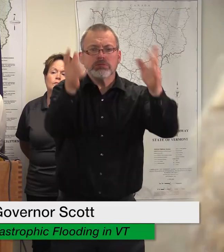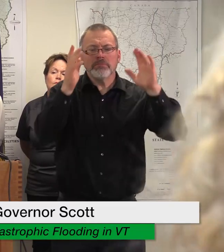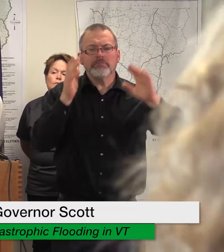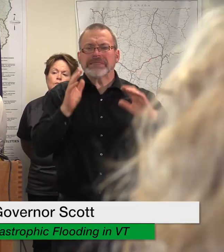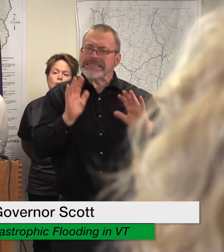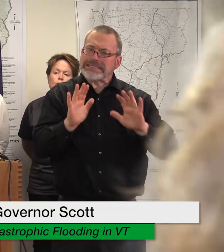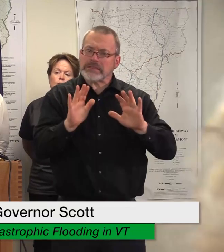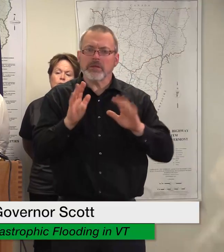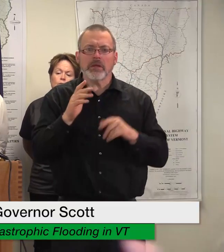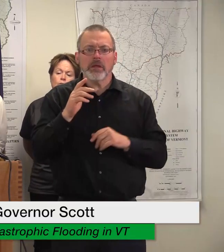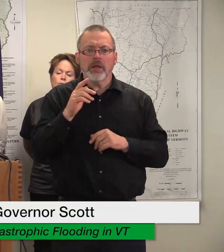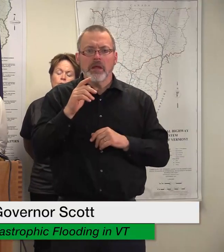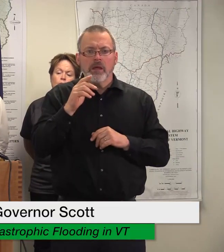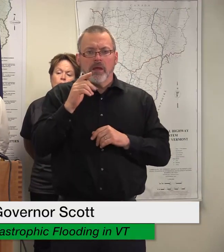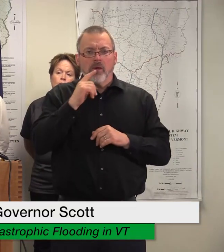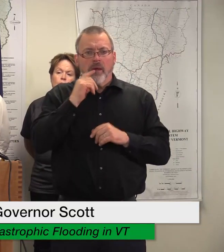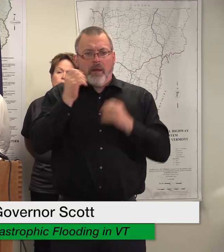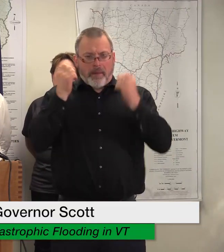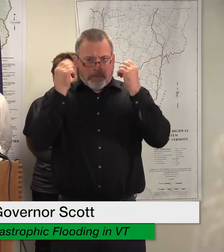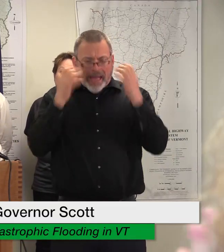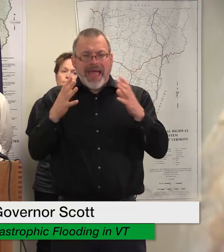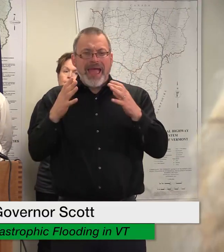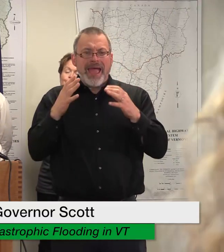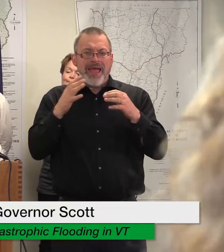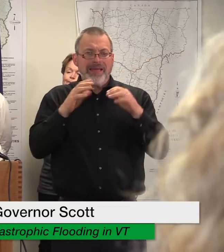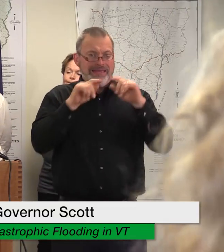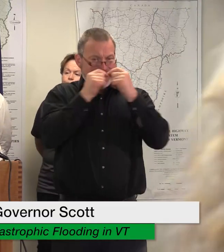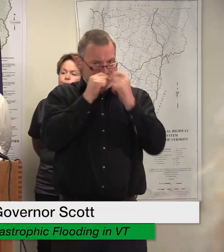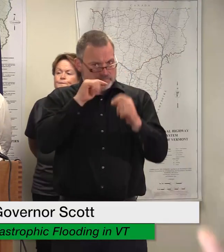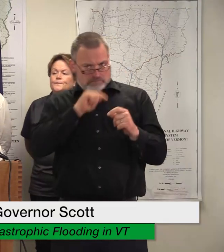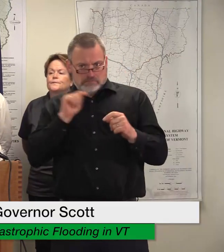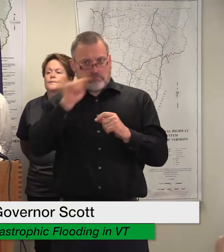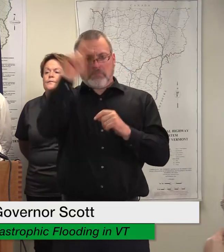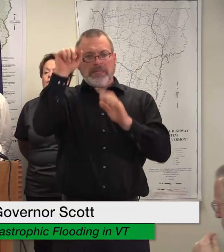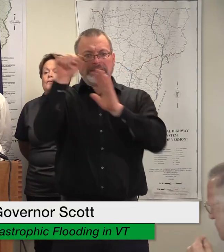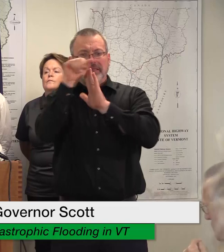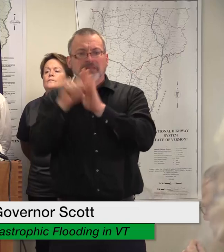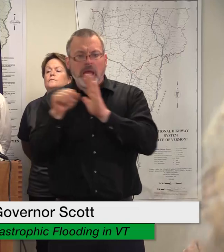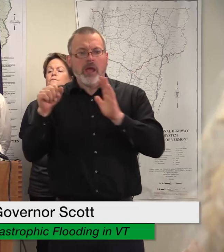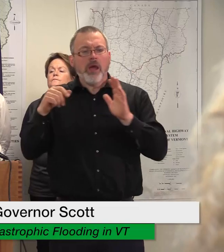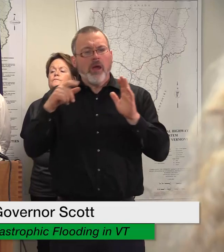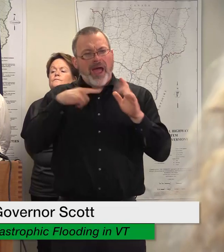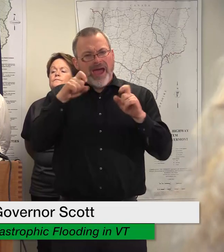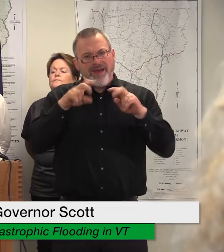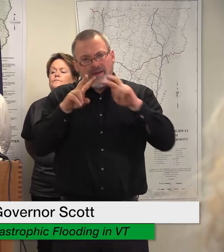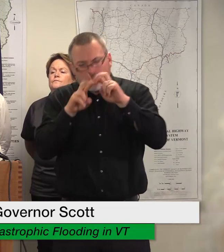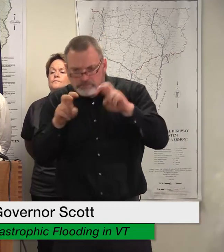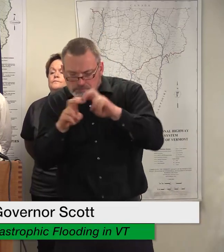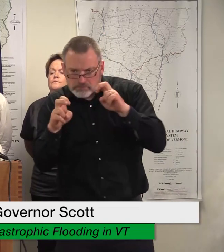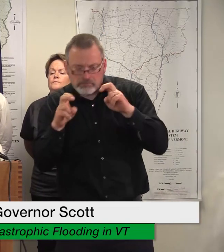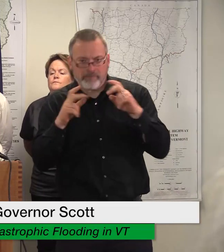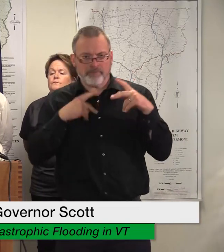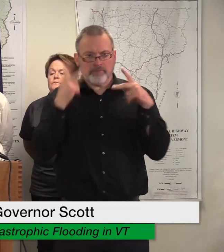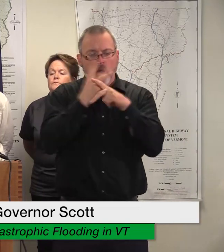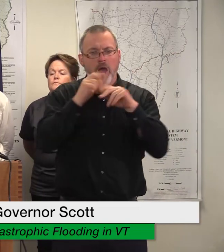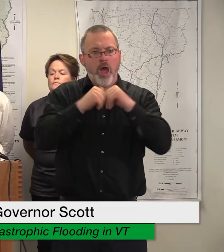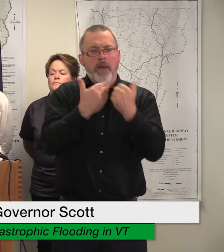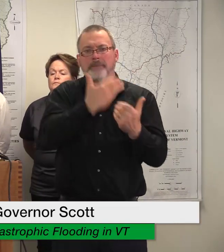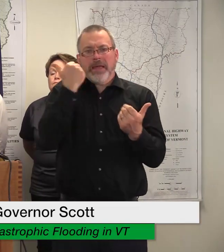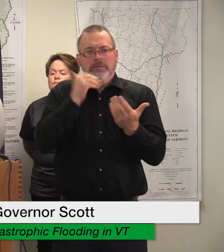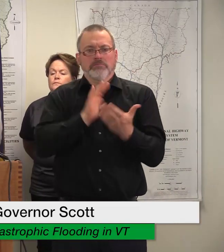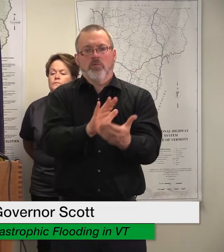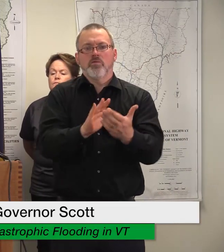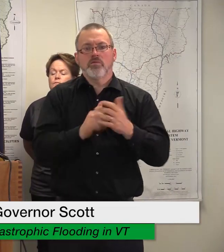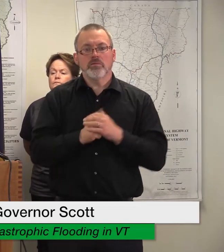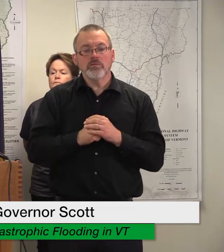multiple teams who have spread out across the state to assess flood damage for disaster aid, as General Roy just spoke to, Vermont